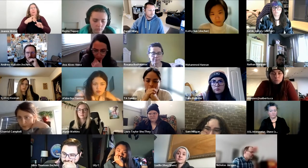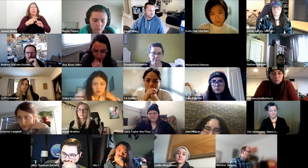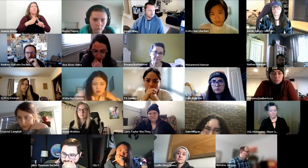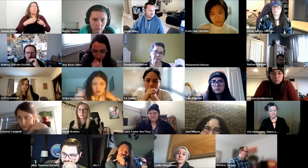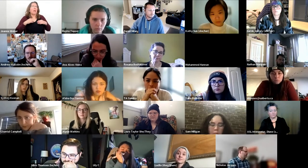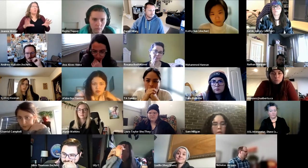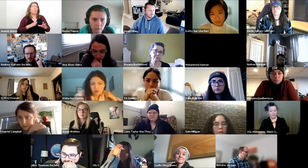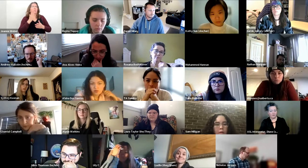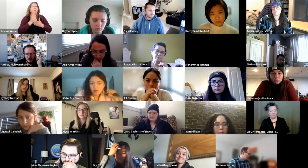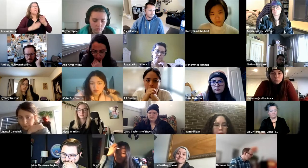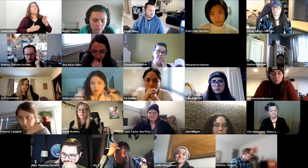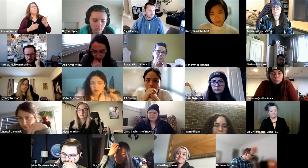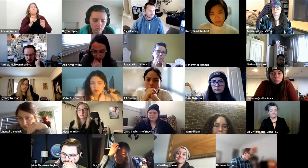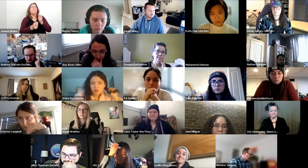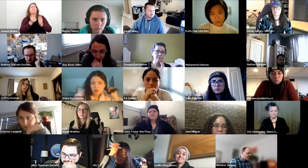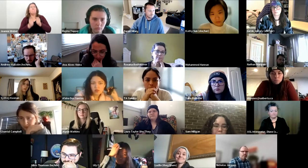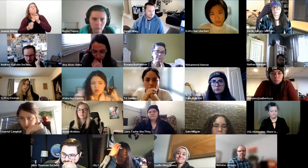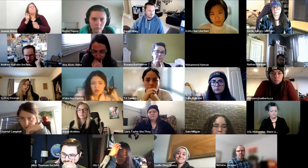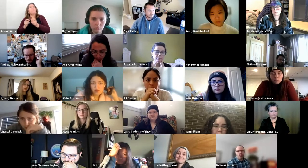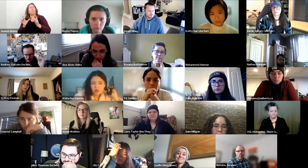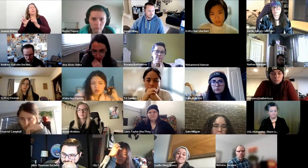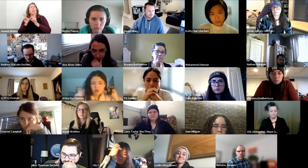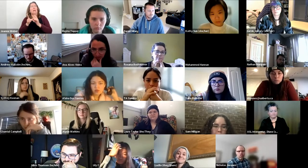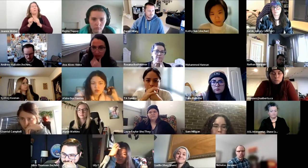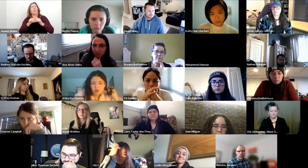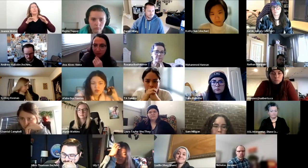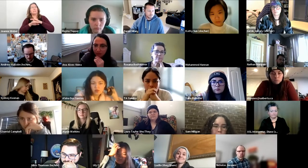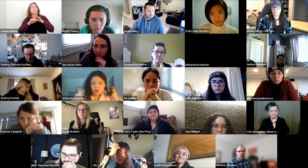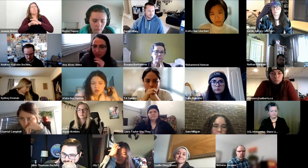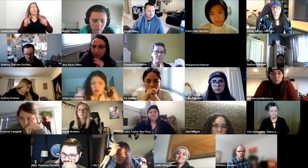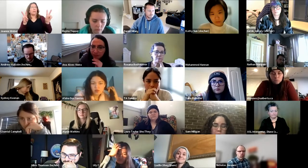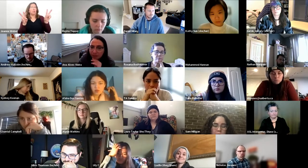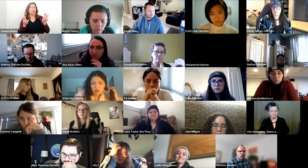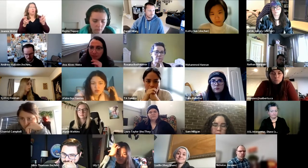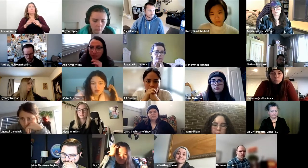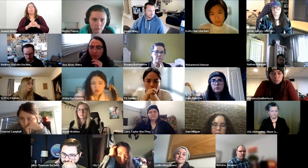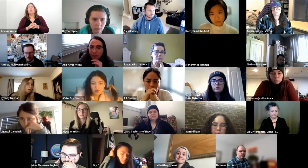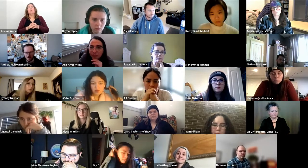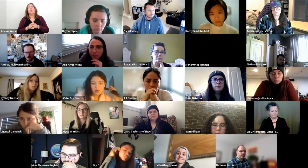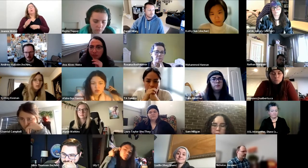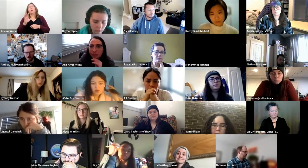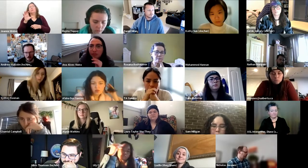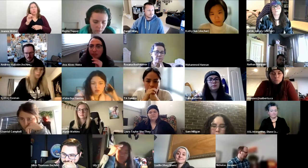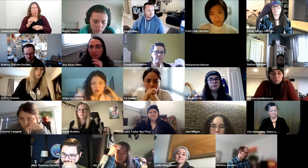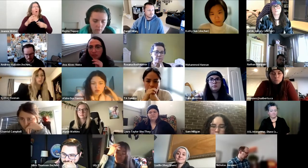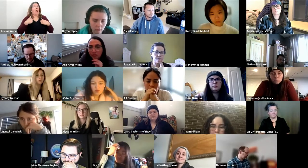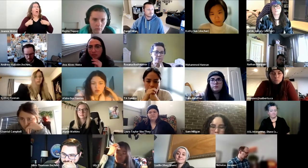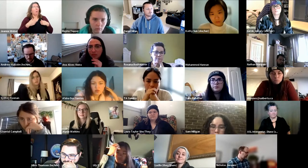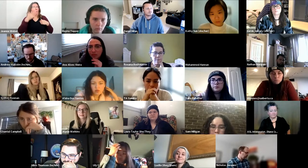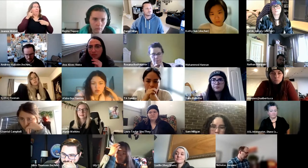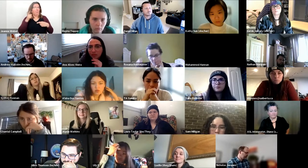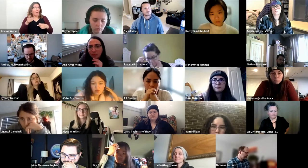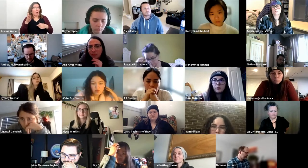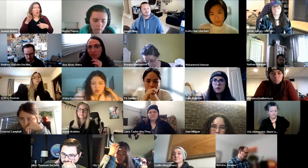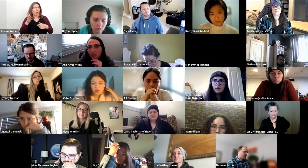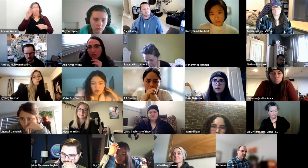So again, you can either watch them independently or watch them during the Thursday class time. It's kind